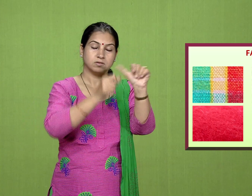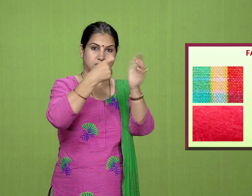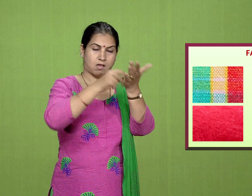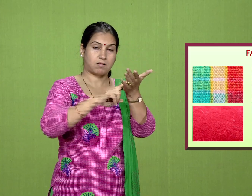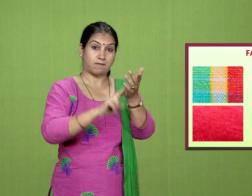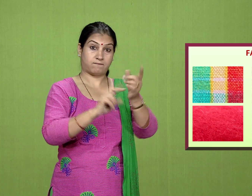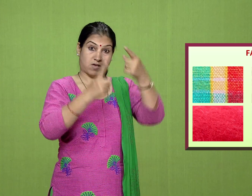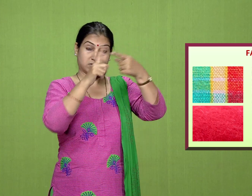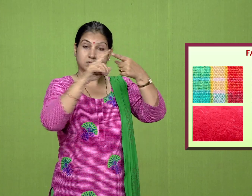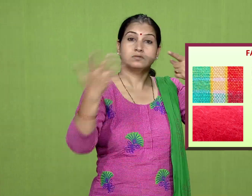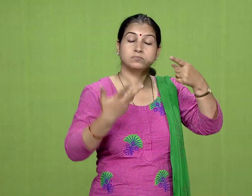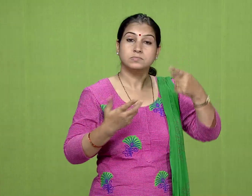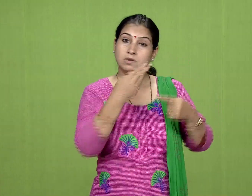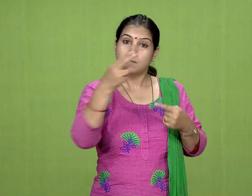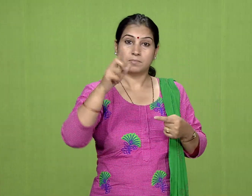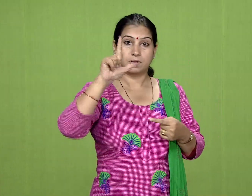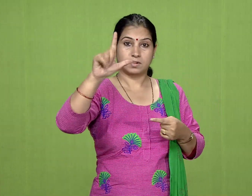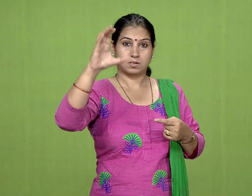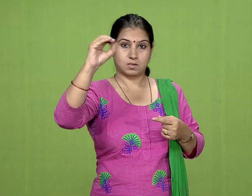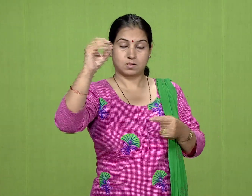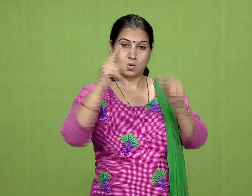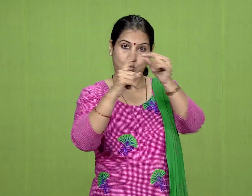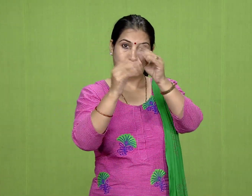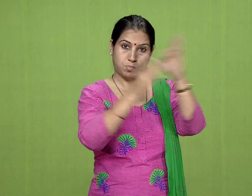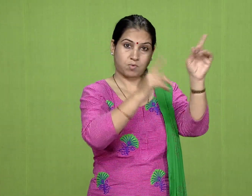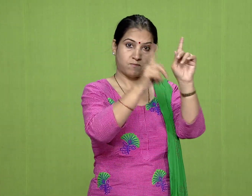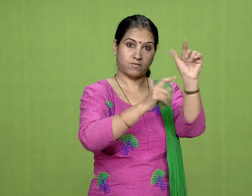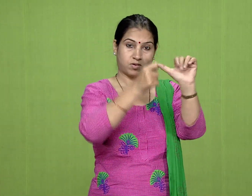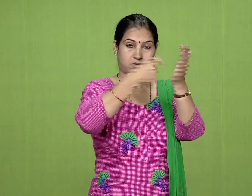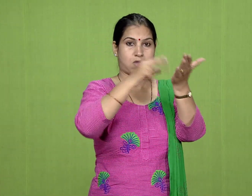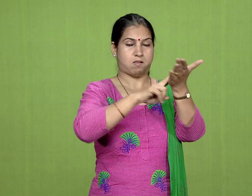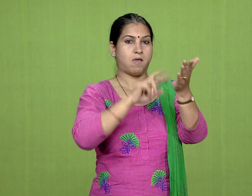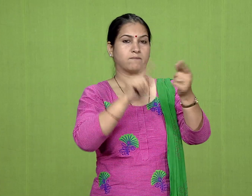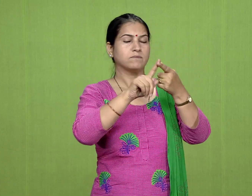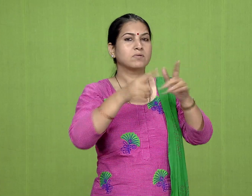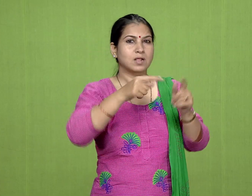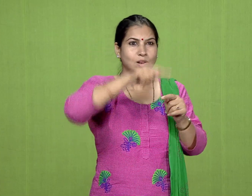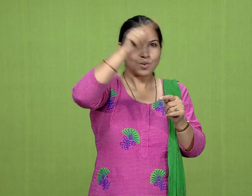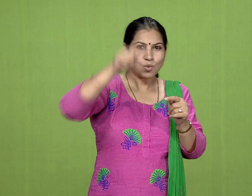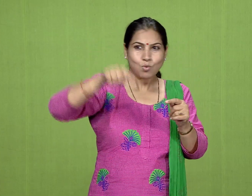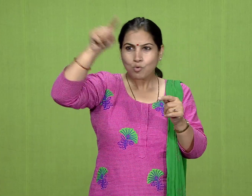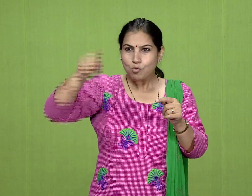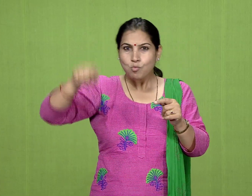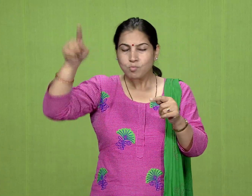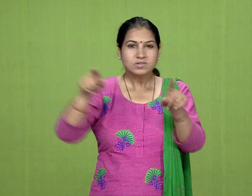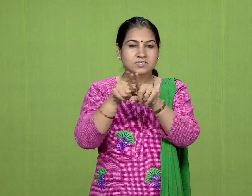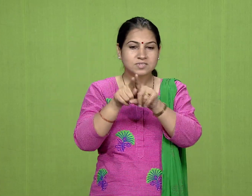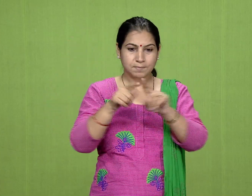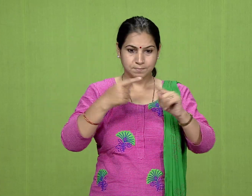The first one are the loop yarns, which have loop placed continuously